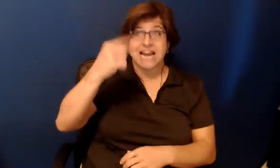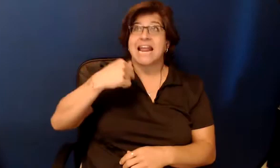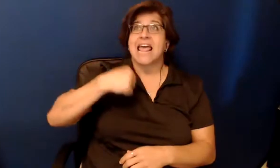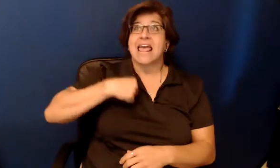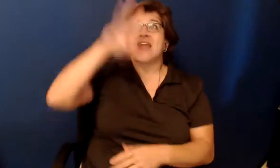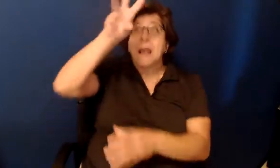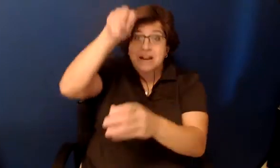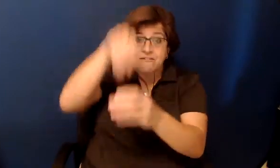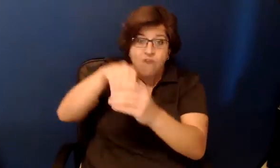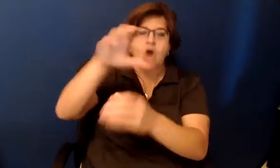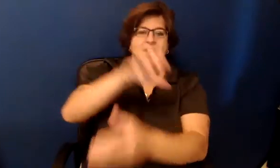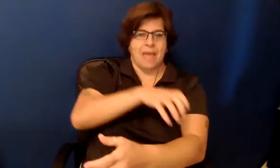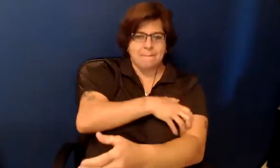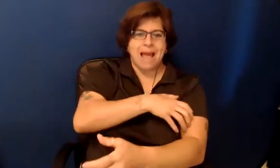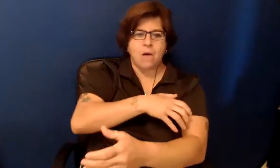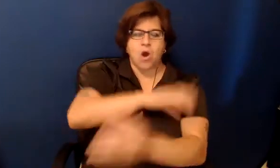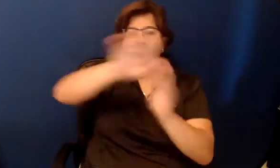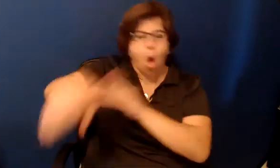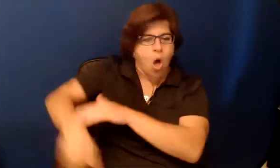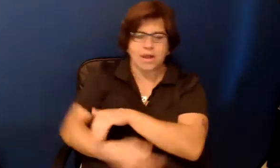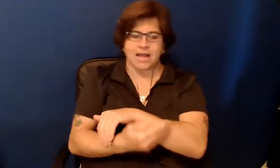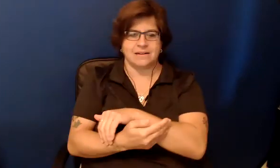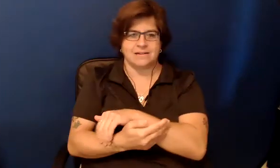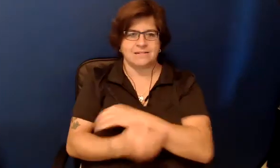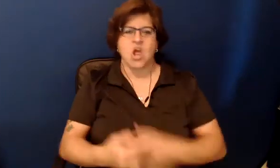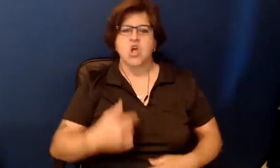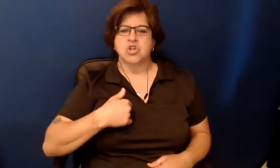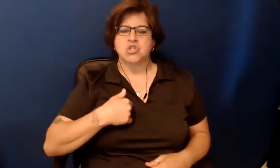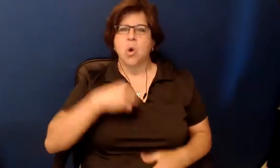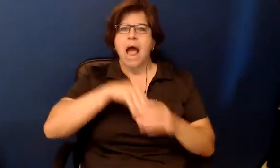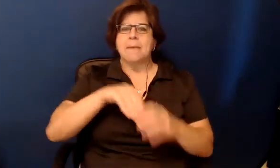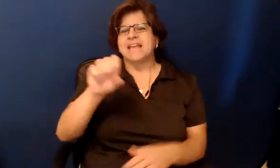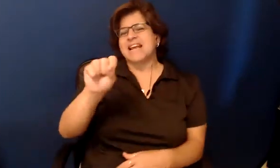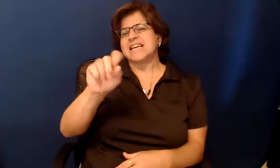that I've been through in the power all night. So I'm in a state of what I call a continuum.